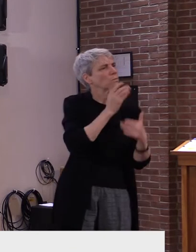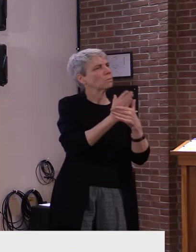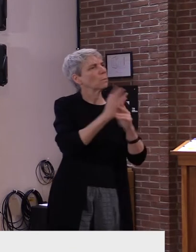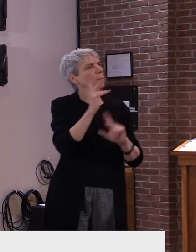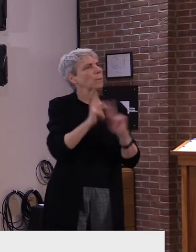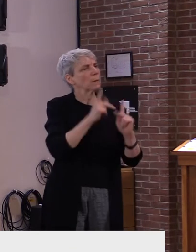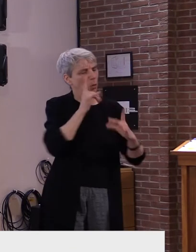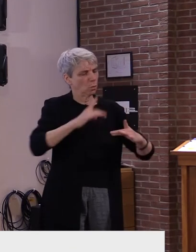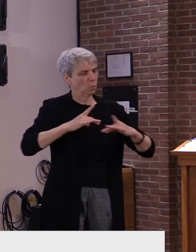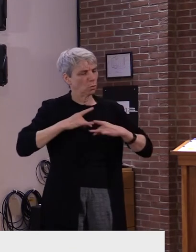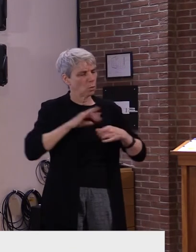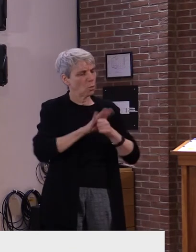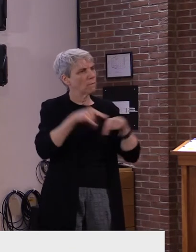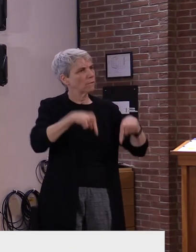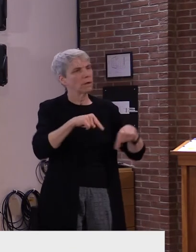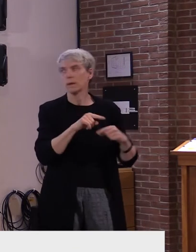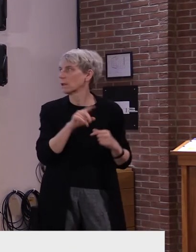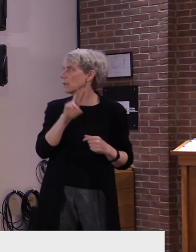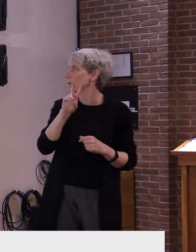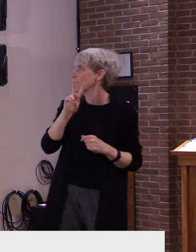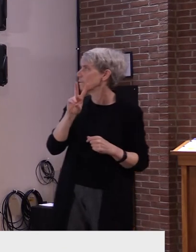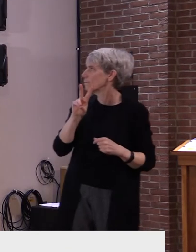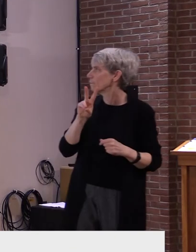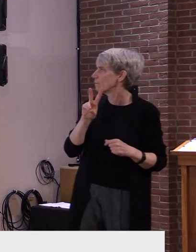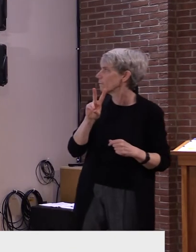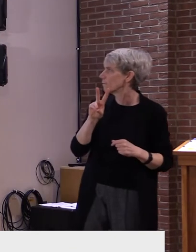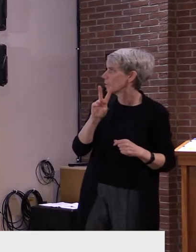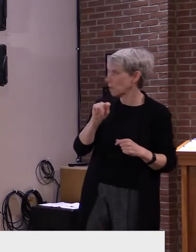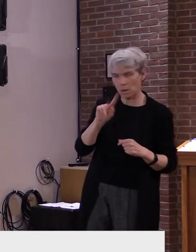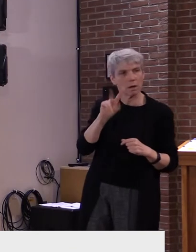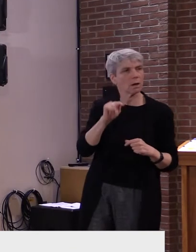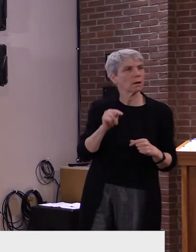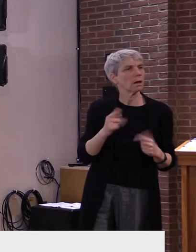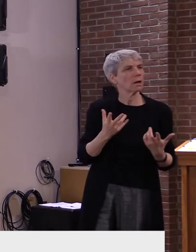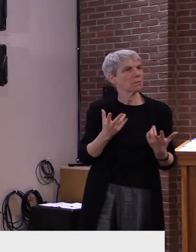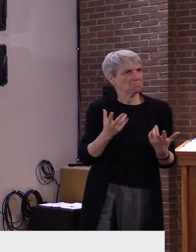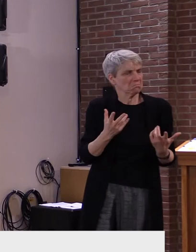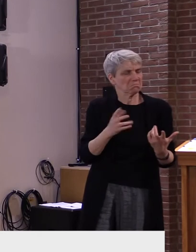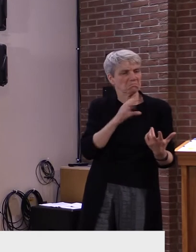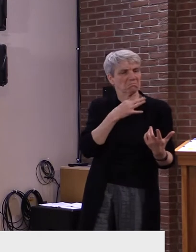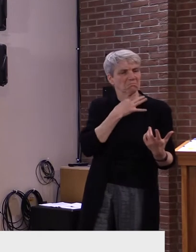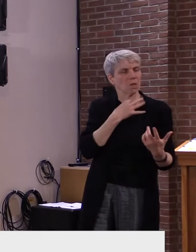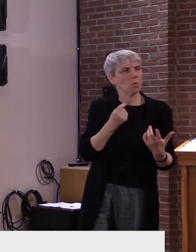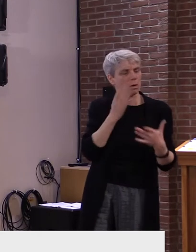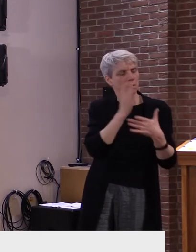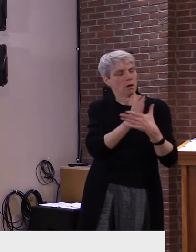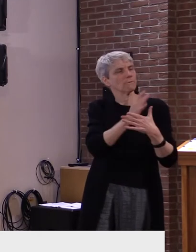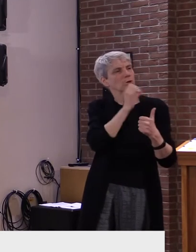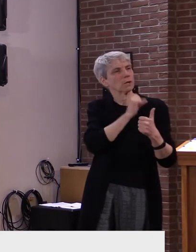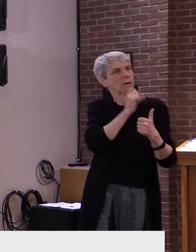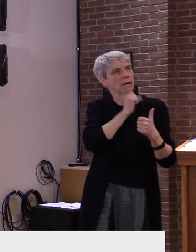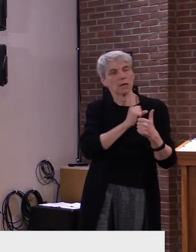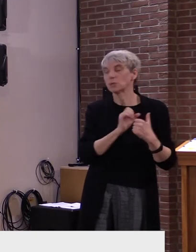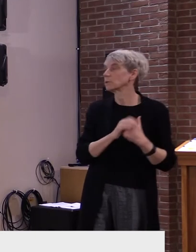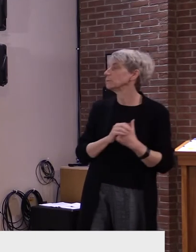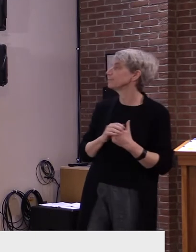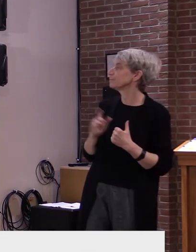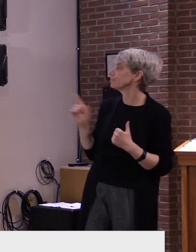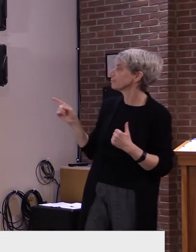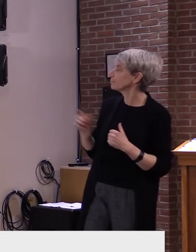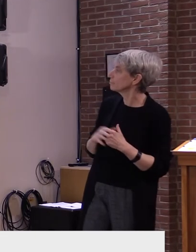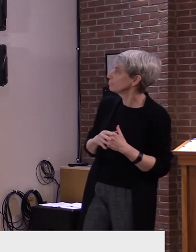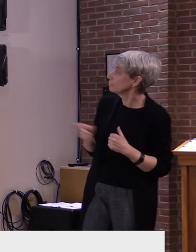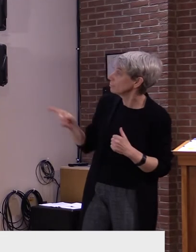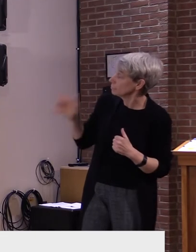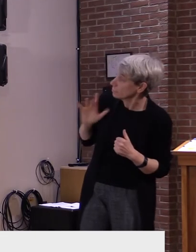pandemic through today you can see how old the people are that contract covet 19 in vermont on a 14 14-day average you'll notice